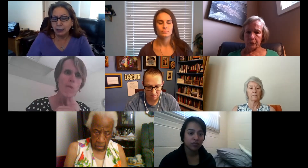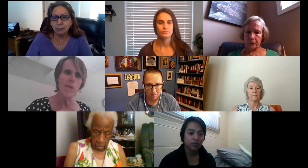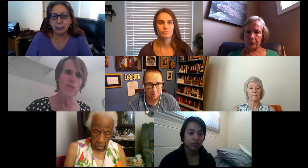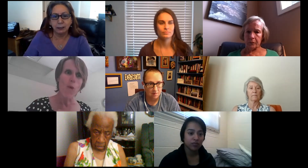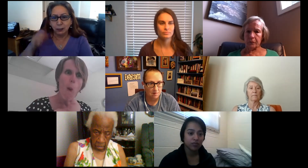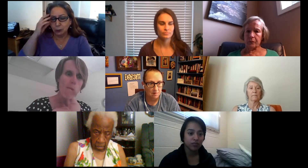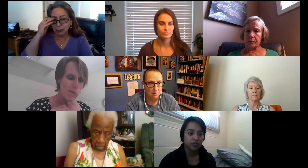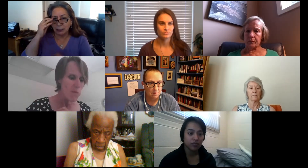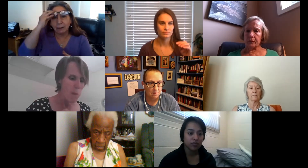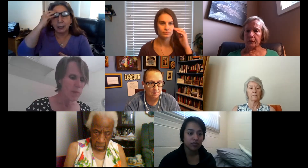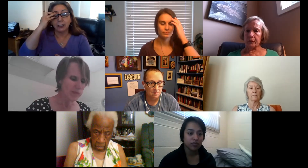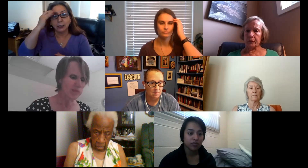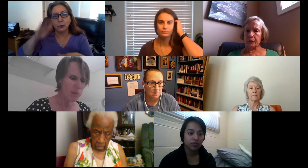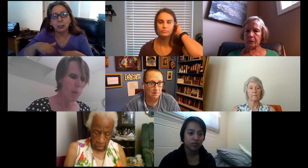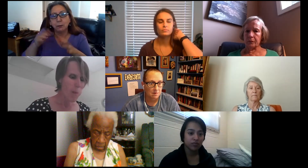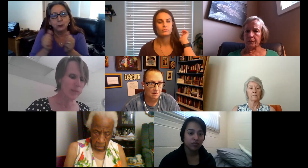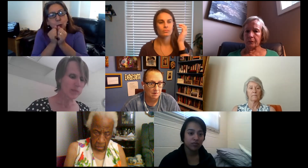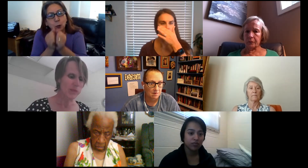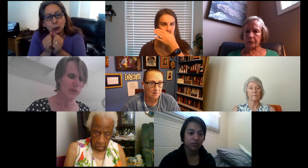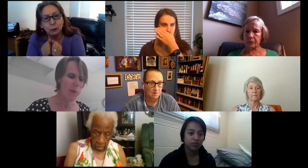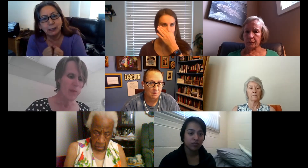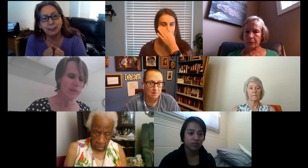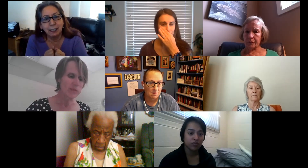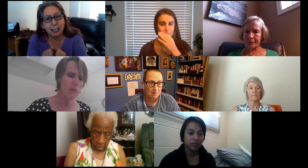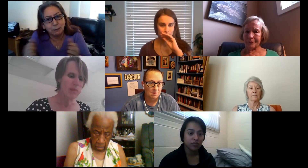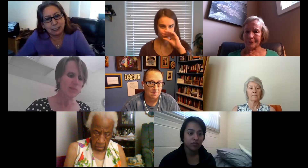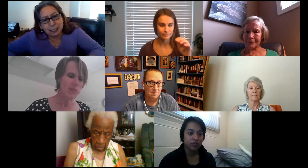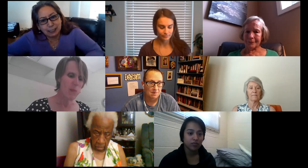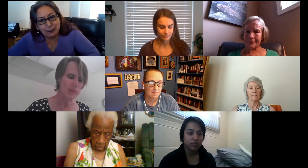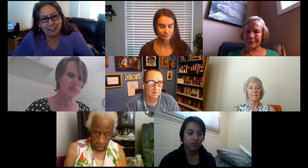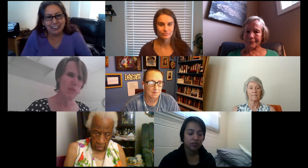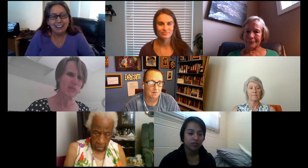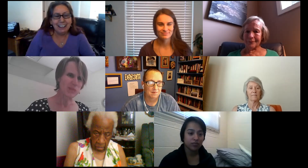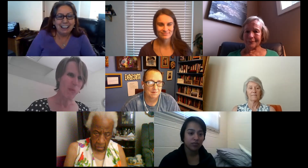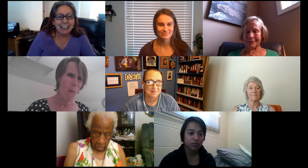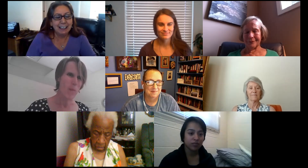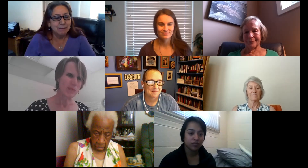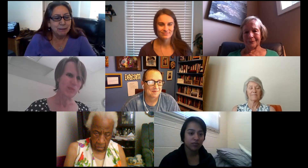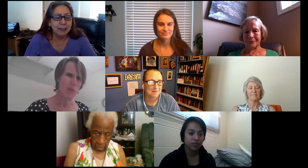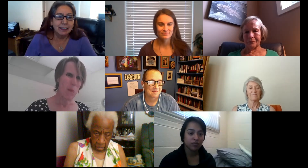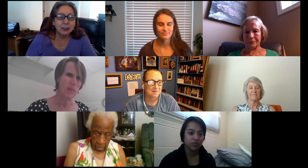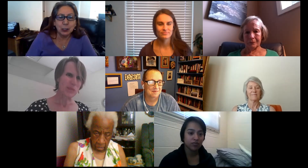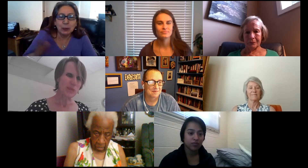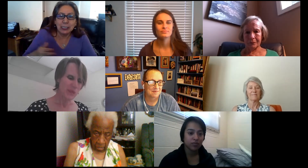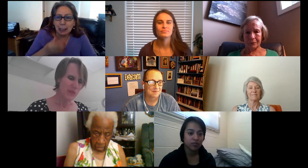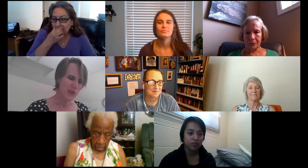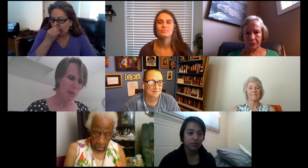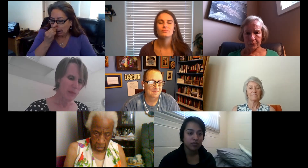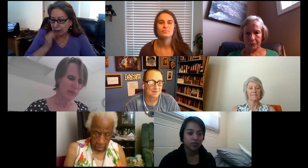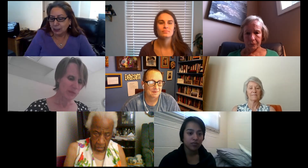send to me, my daughters grew up so close to me, I had them like right there. And so she went camping. She